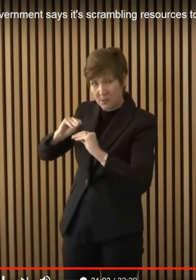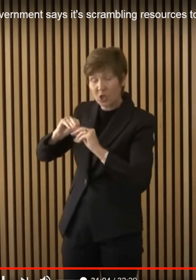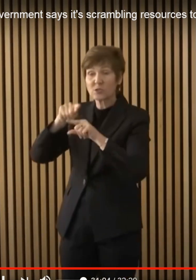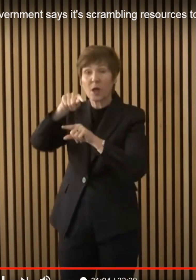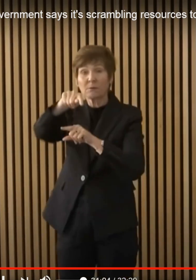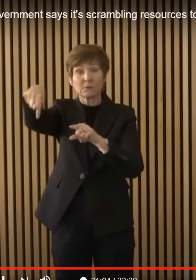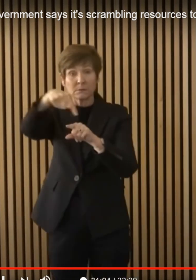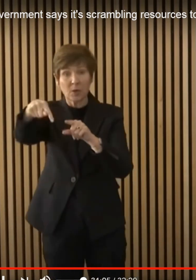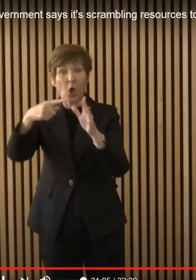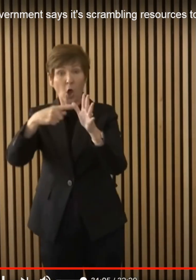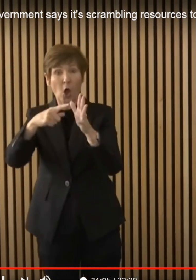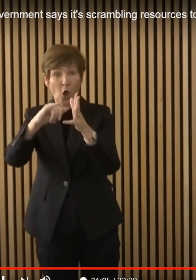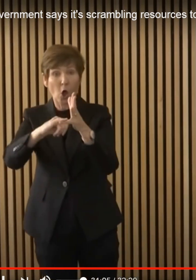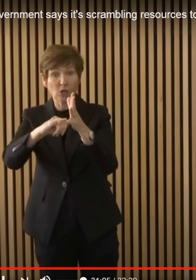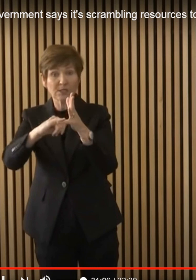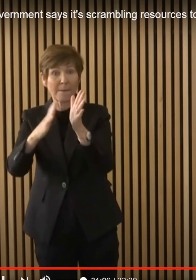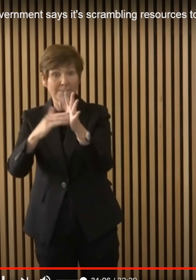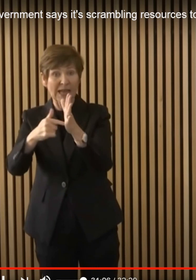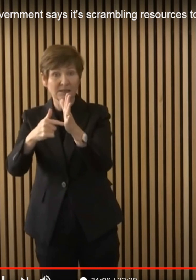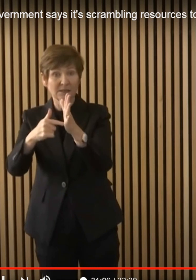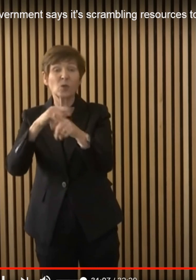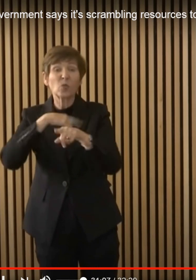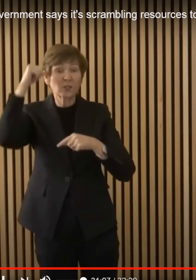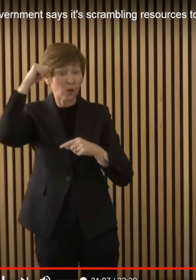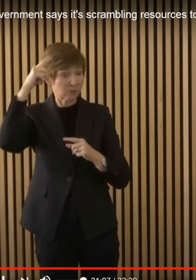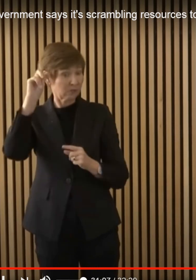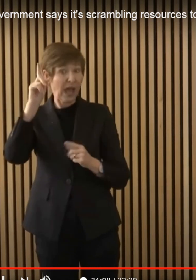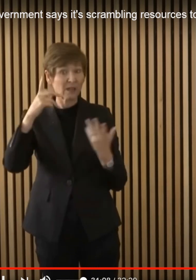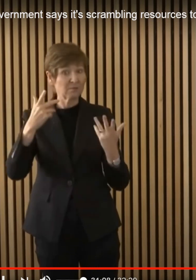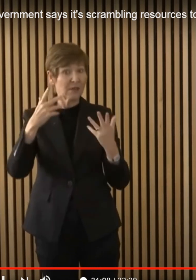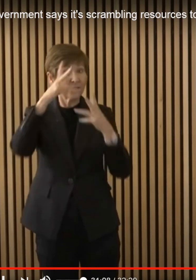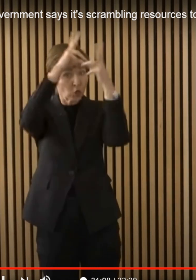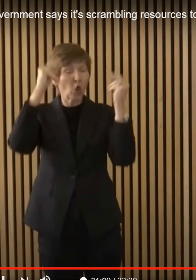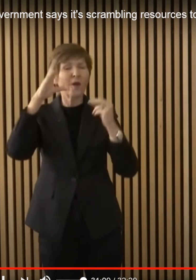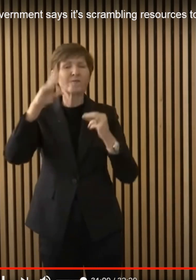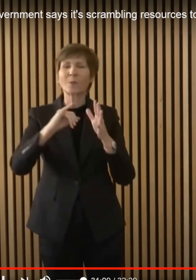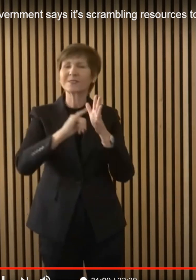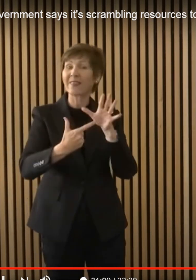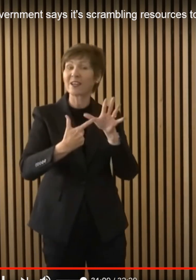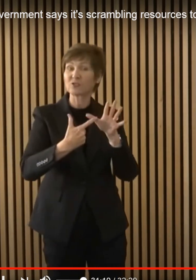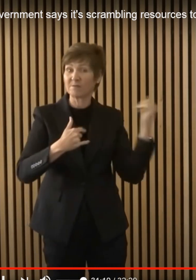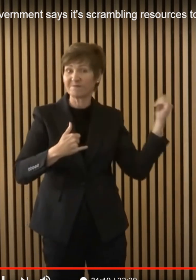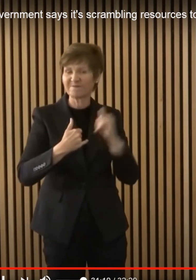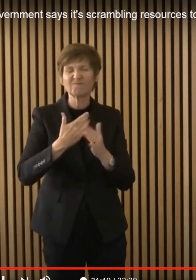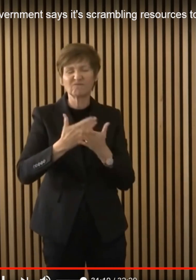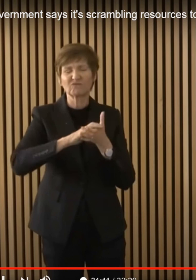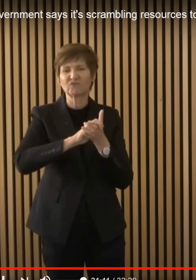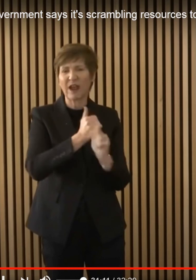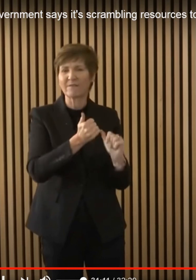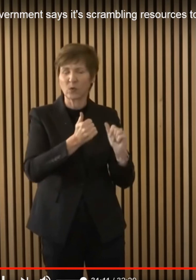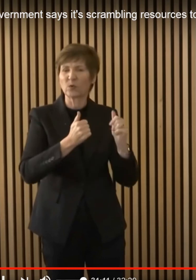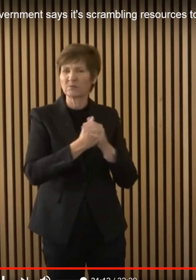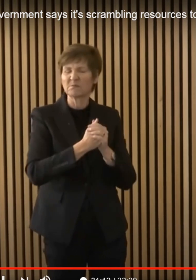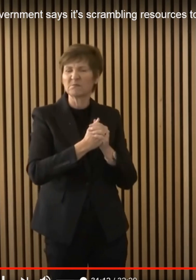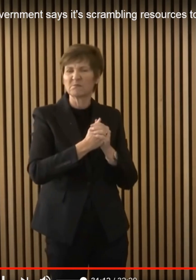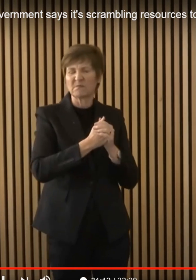way. We know that there are nurses this afternoon flying from South Australia to join us, and I'm very grateful to the Royal Adelaide Hospital and the other hospitals in